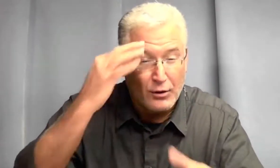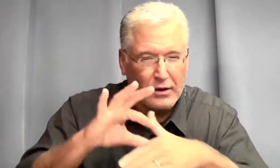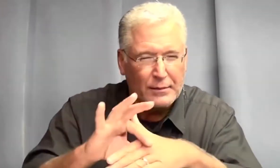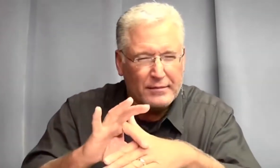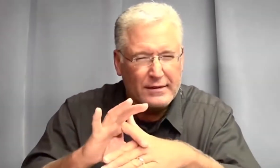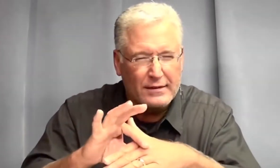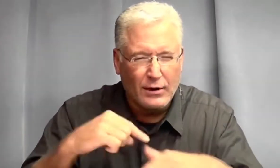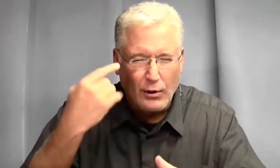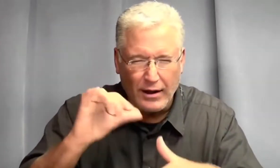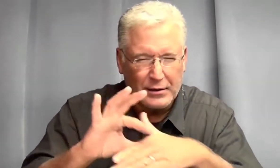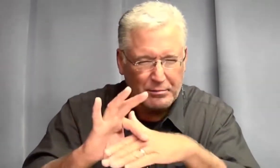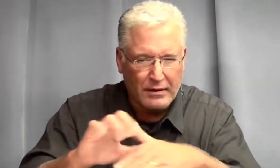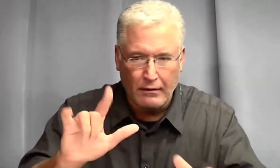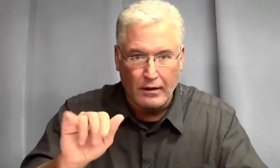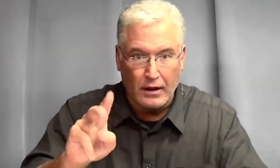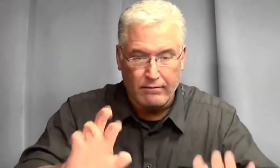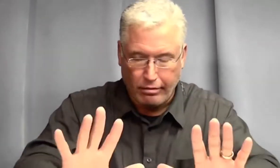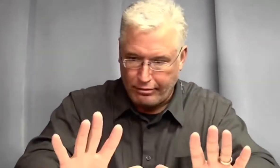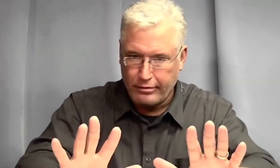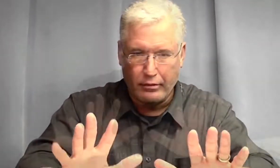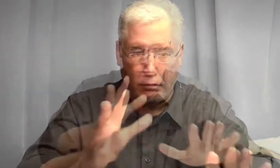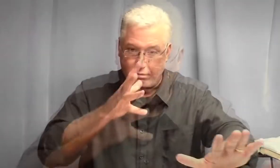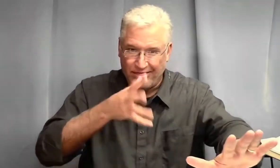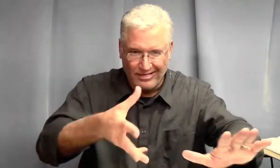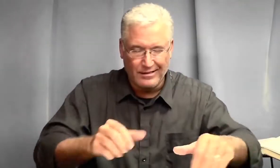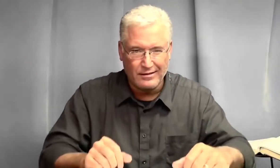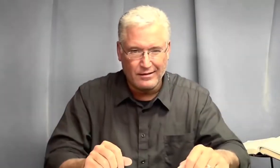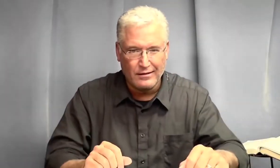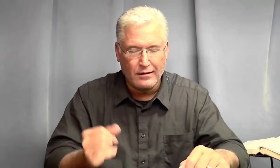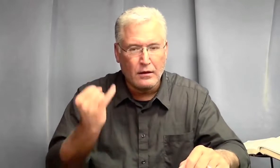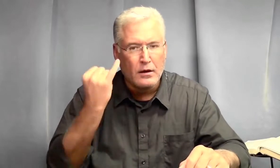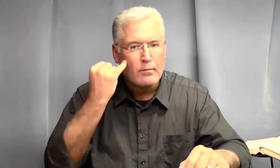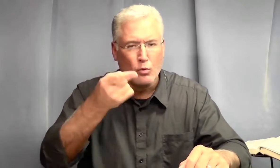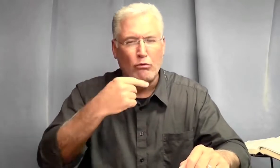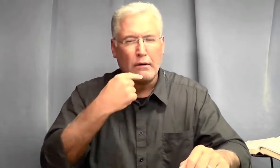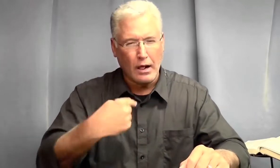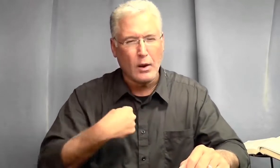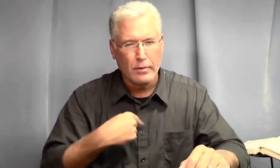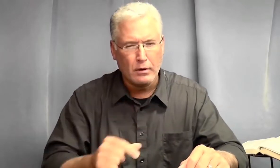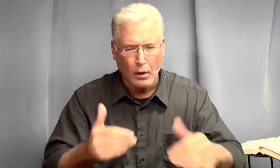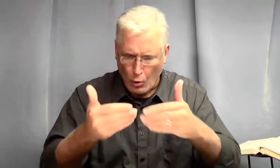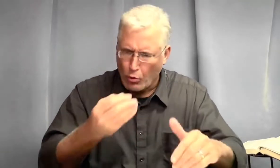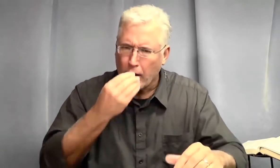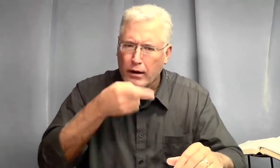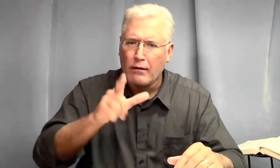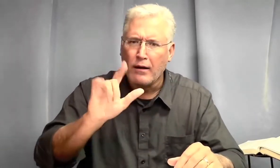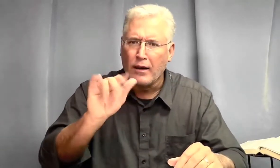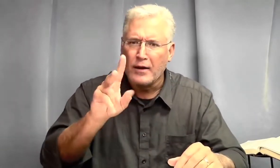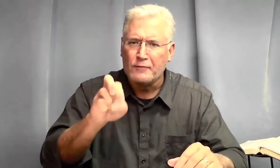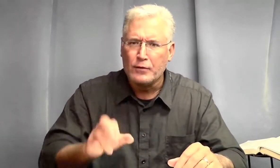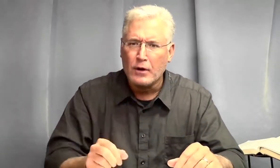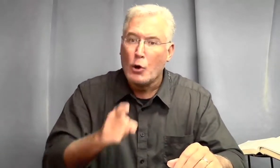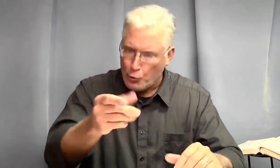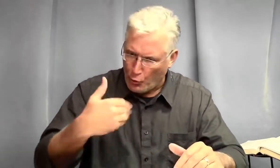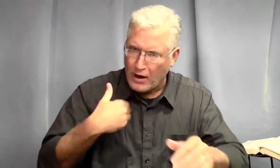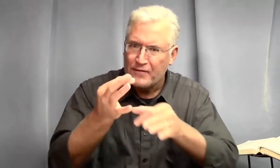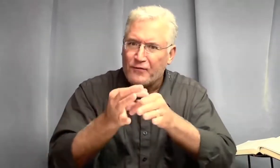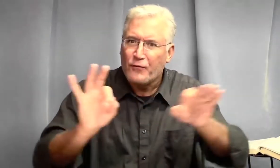liver. You know, liver, the meat that you eat. I hate it. Yuck. Suppose you say, you have free will. Go ahead and eat